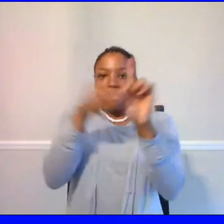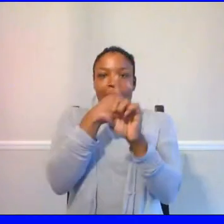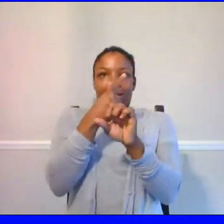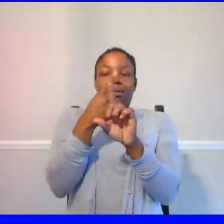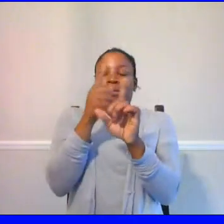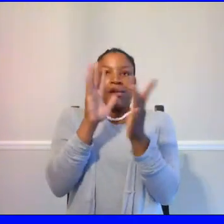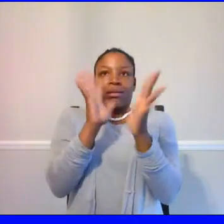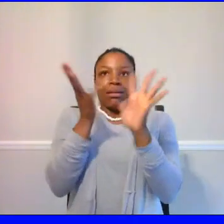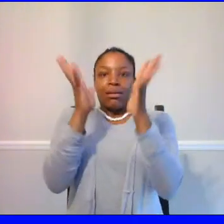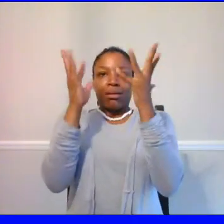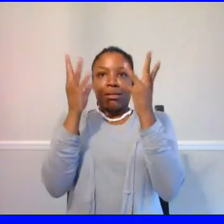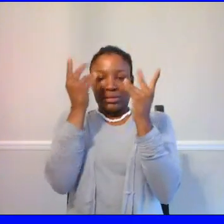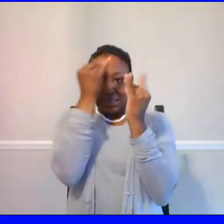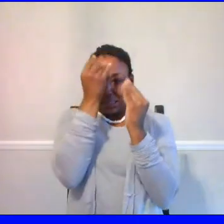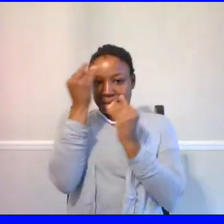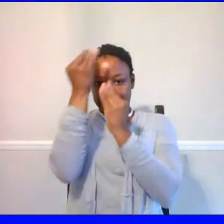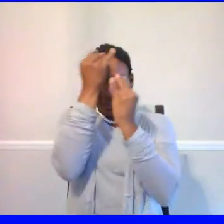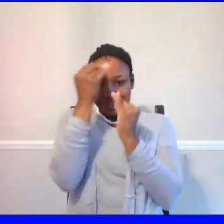once, so.